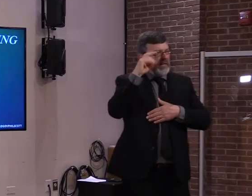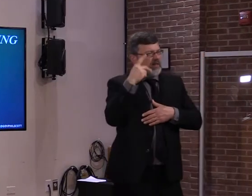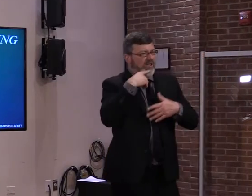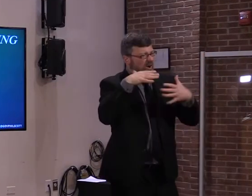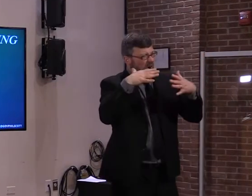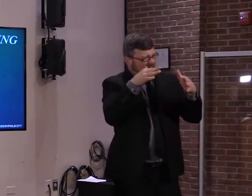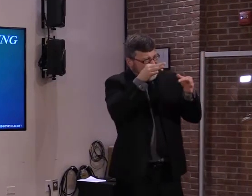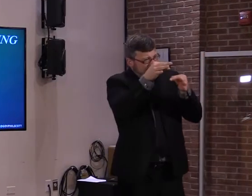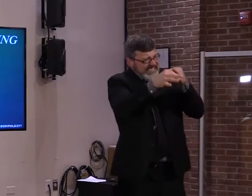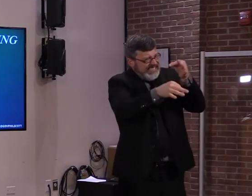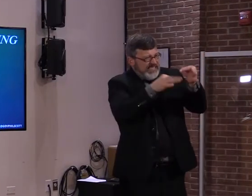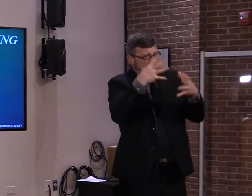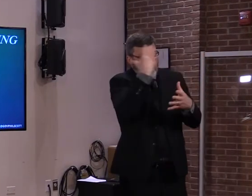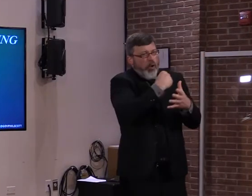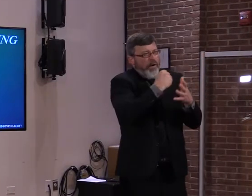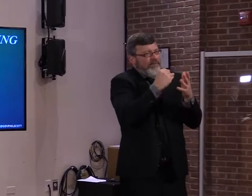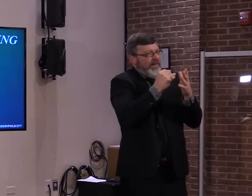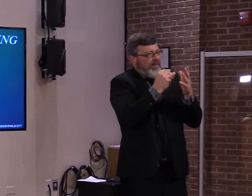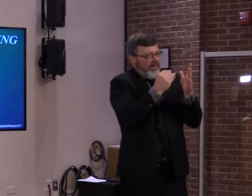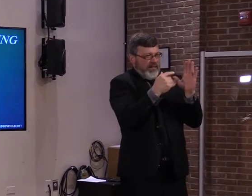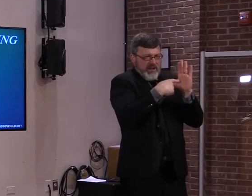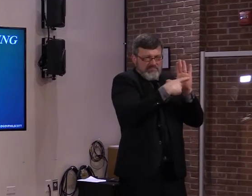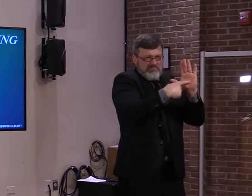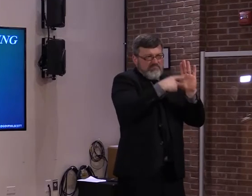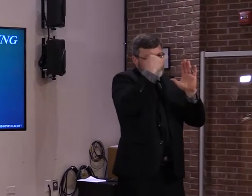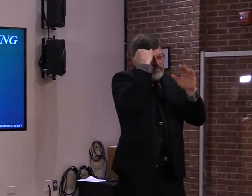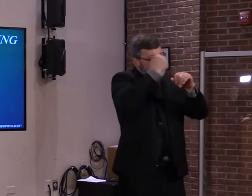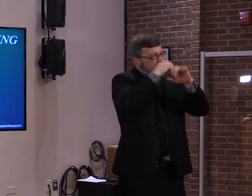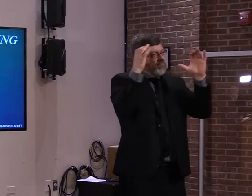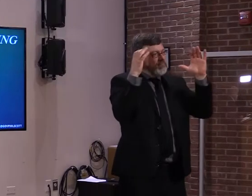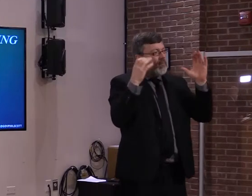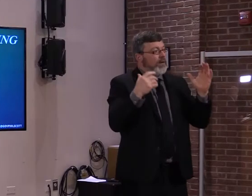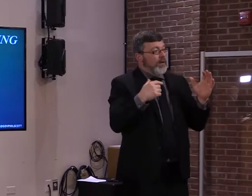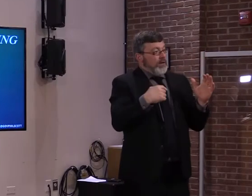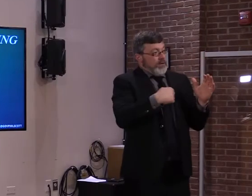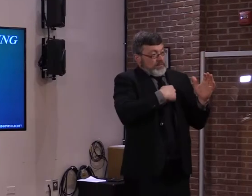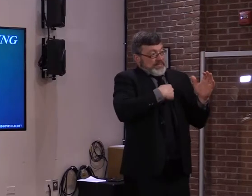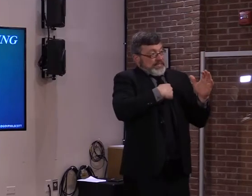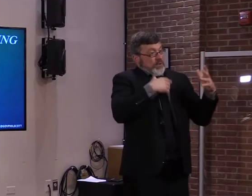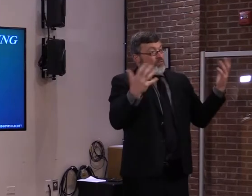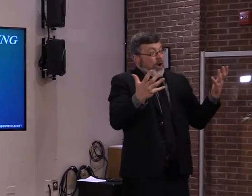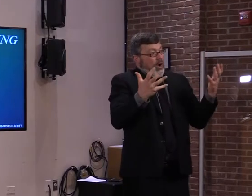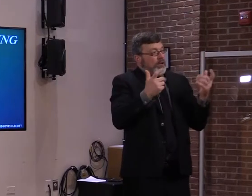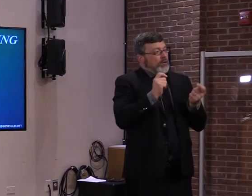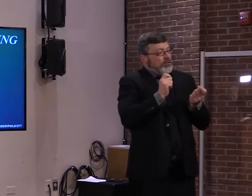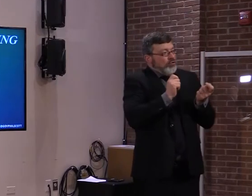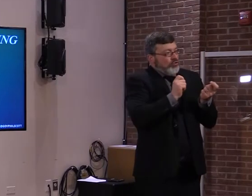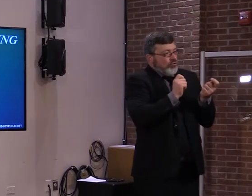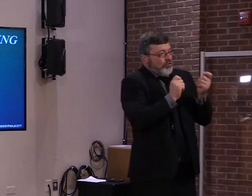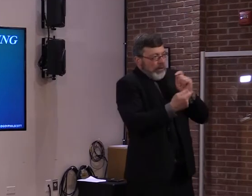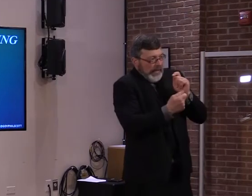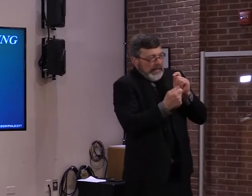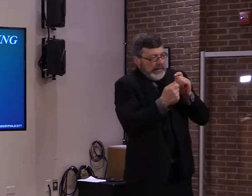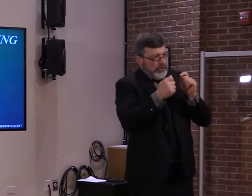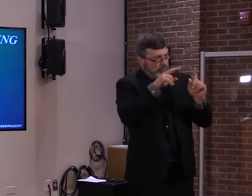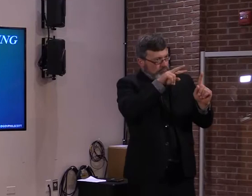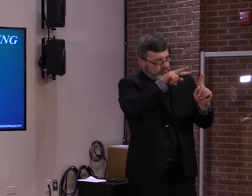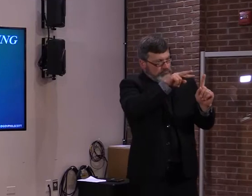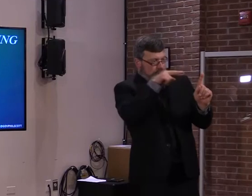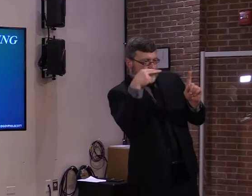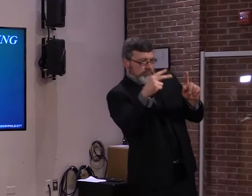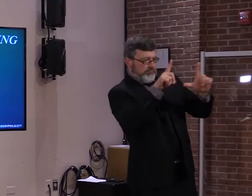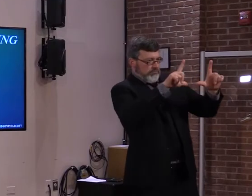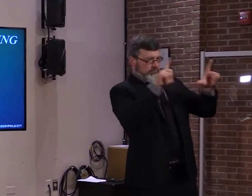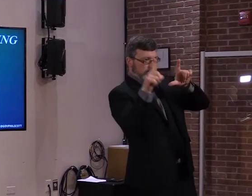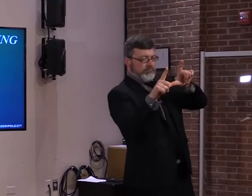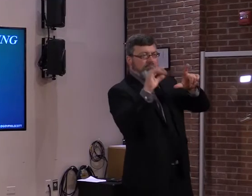healthcare. I just want to get into a little bit of the specifics briefly about the auditor's report. In November, we put it out, you